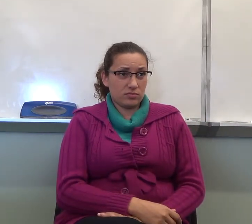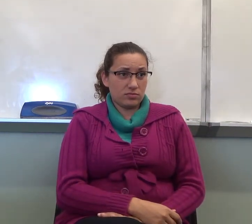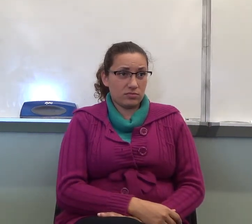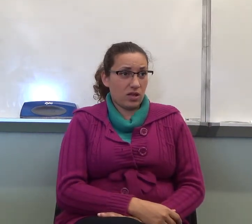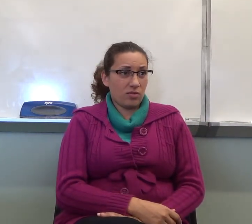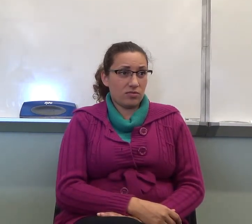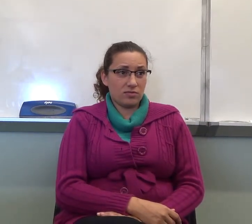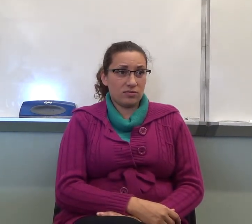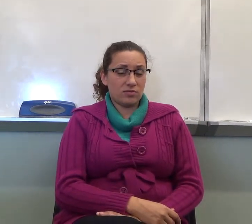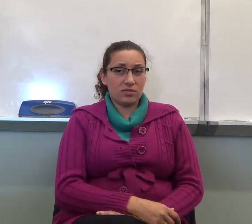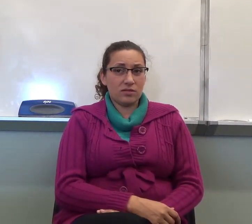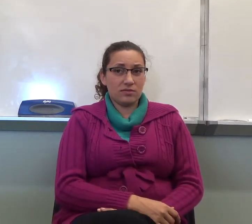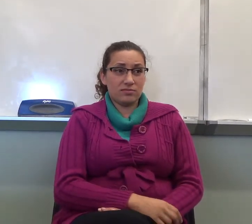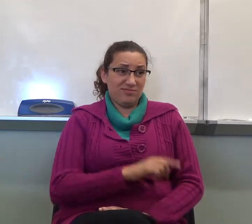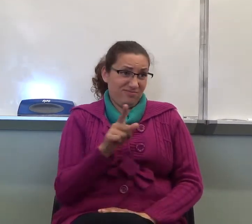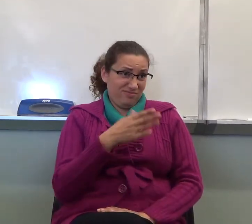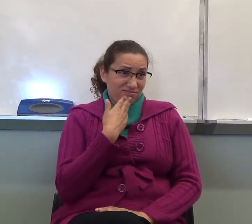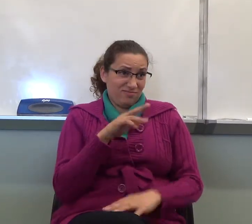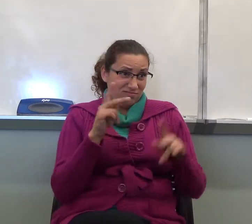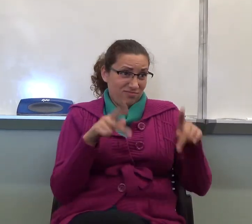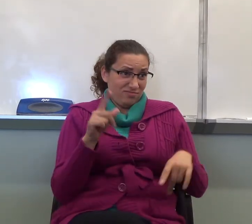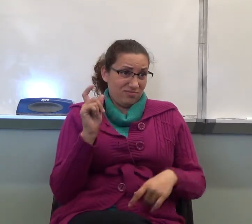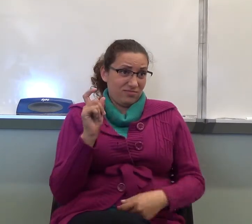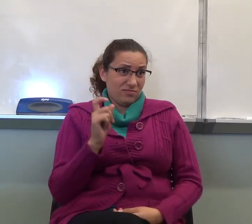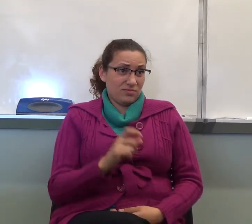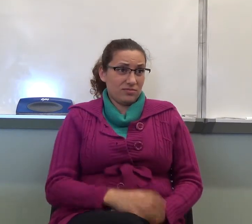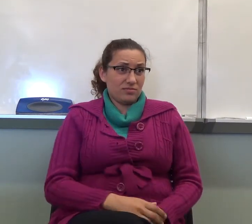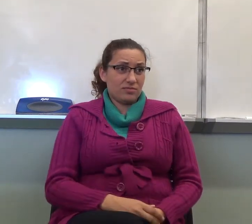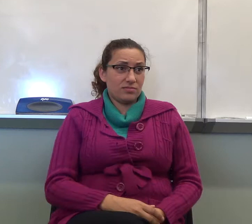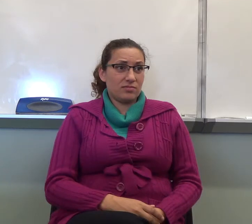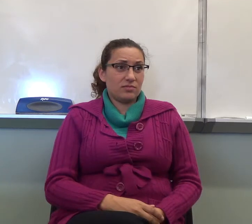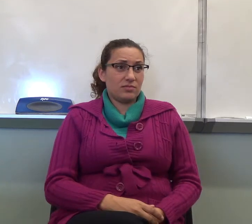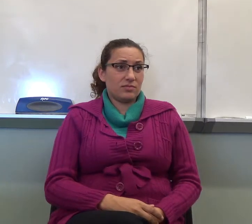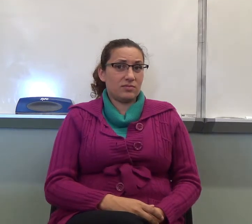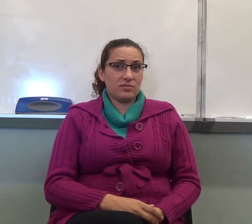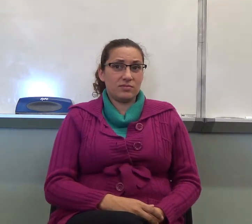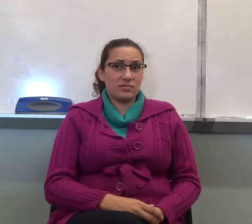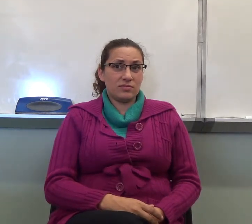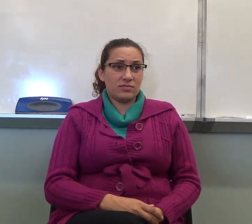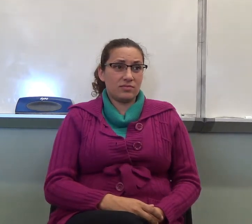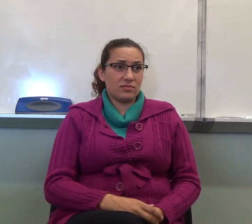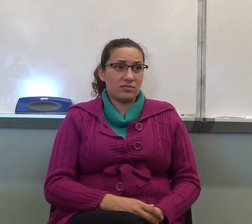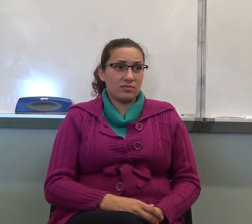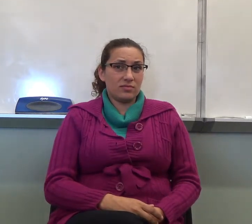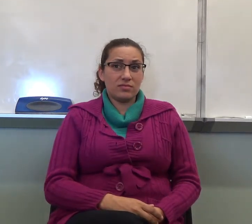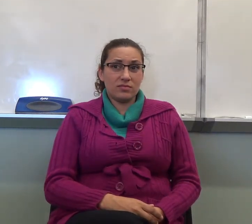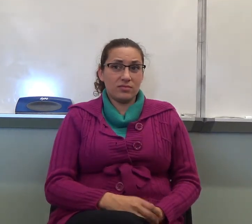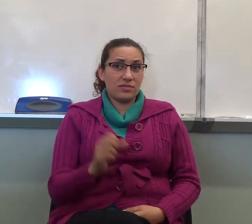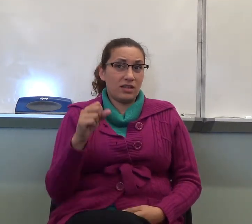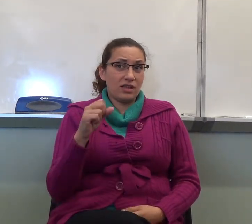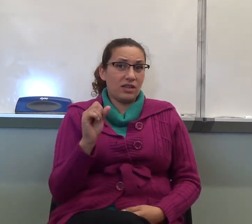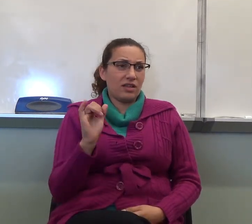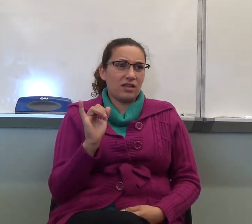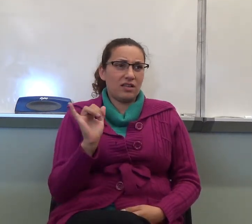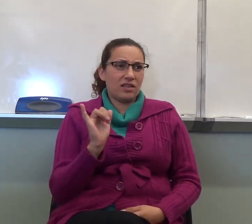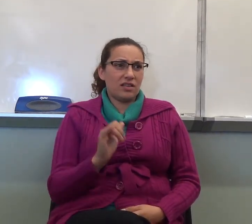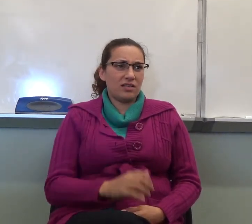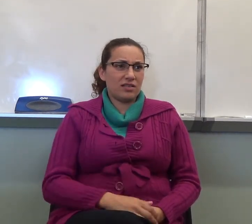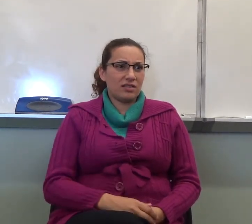play golf? You want a negative score, right? Oh, yeah. Yeah, that would be very nice, right? End up with a